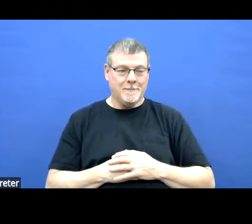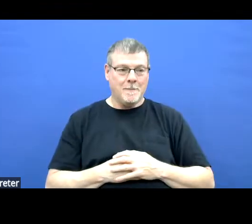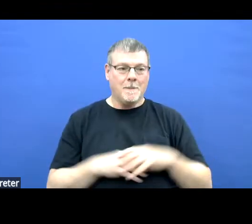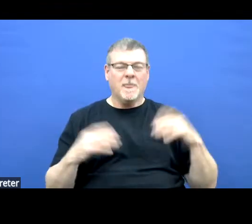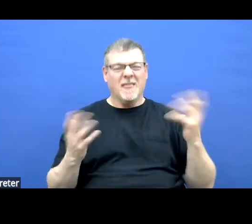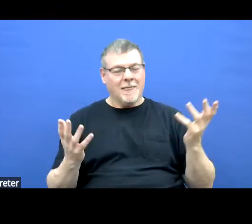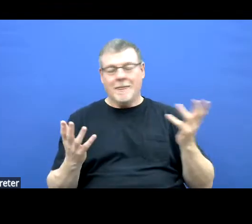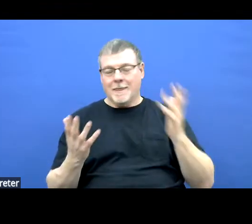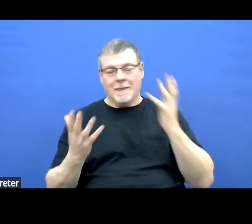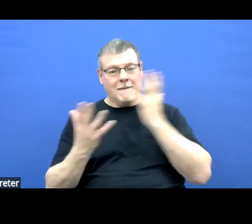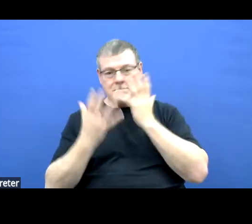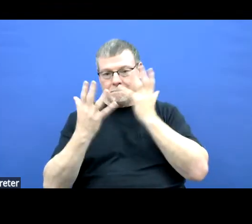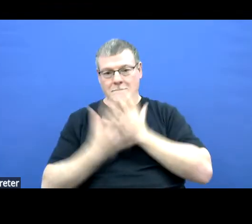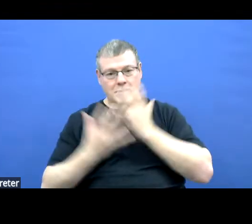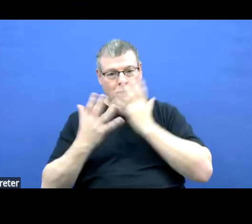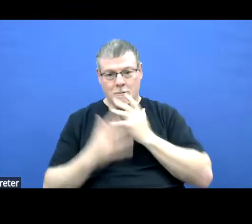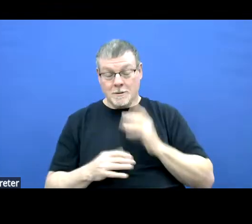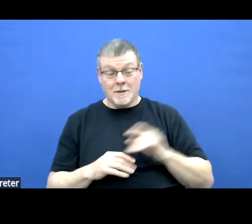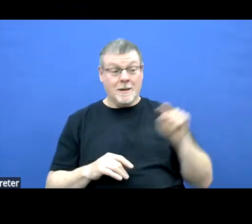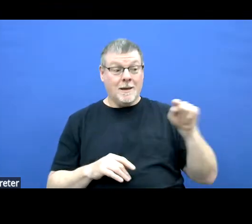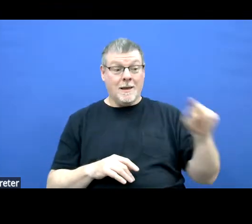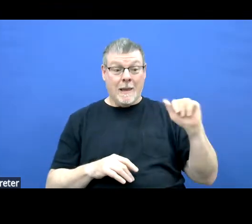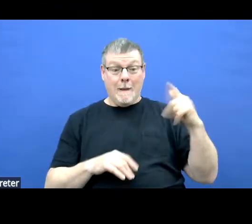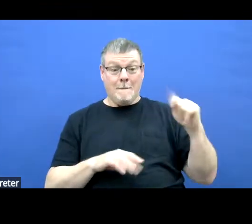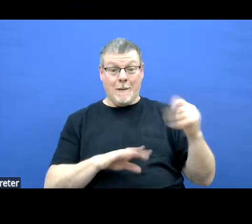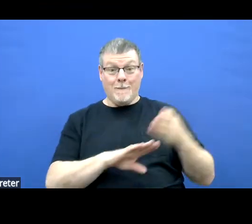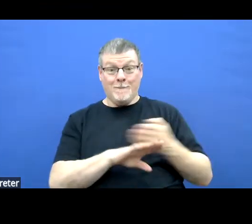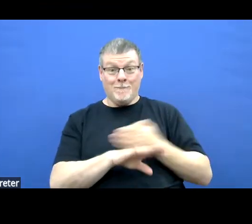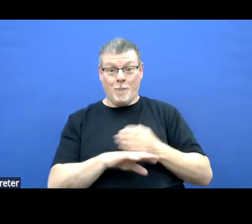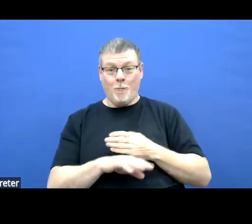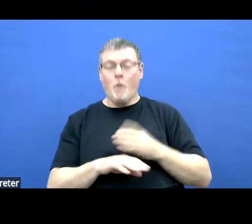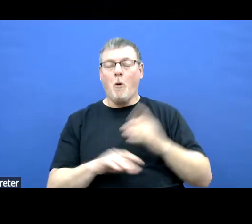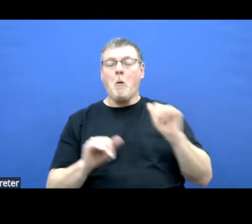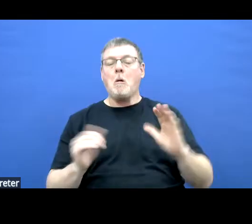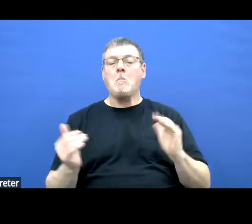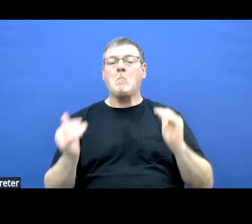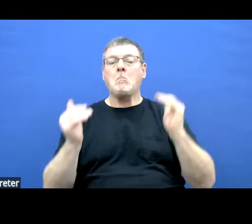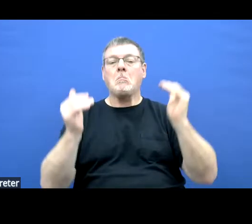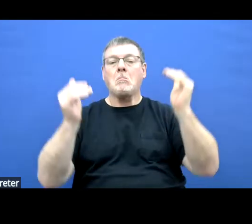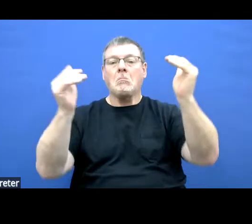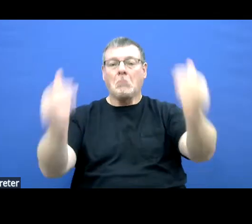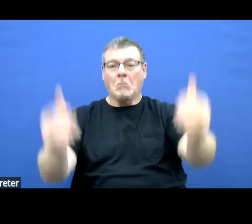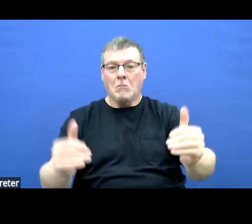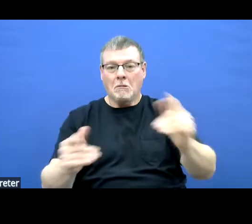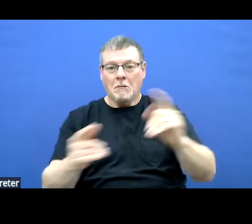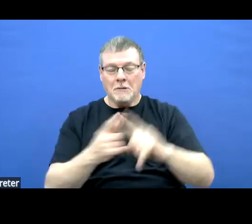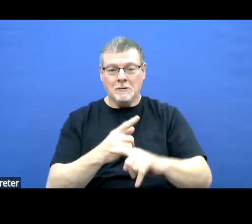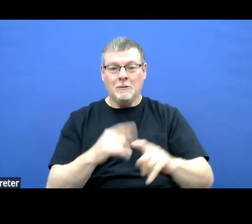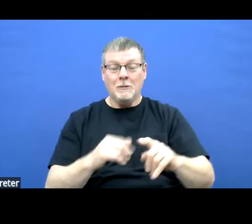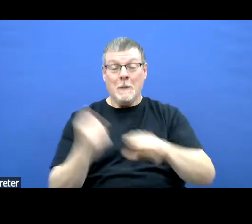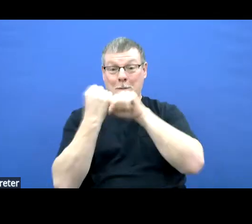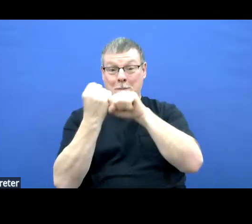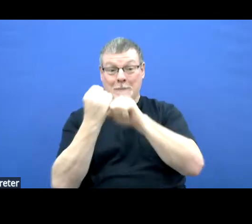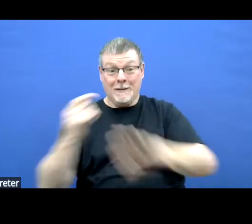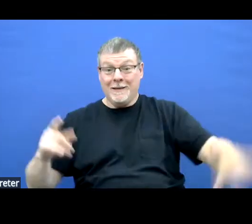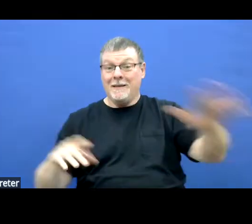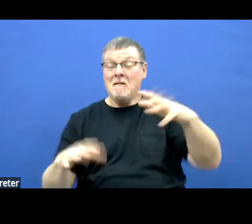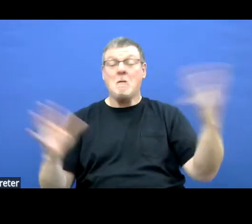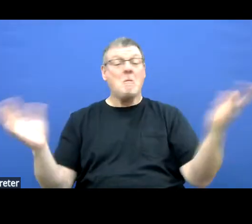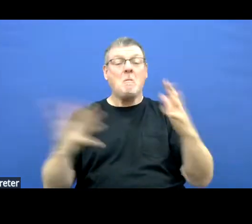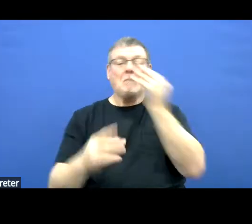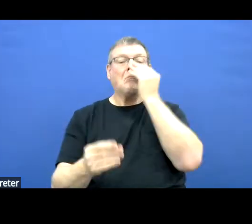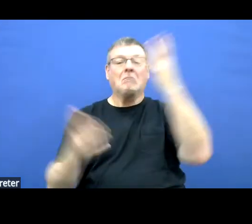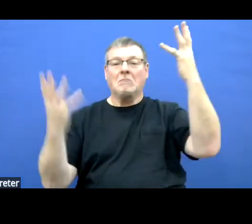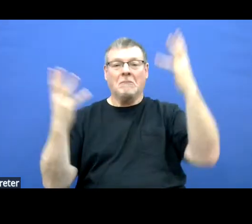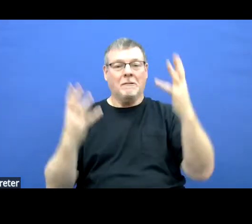that's the unfortunate thing. Before those apartments were there, they could push it back further into the ball field. So even if the wind was out of the